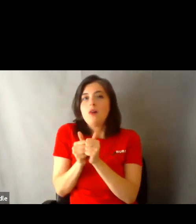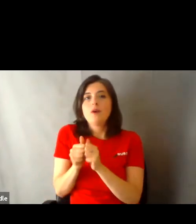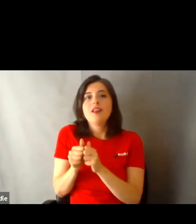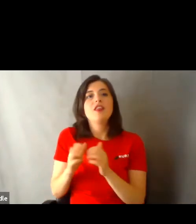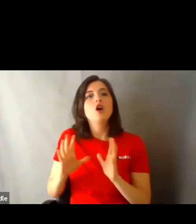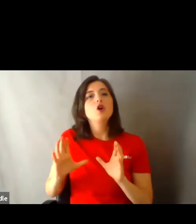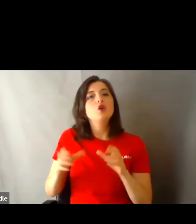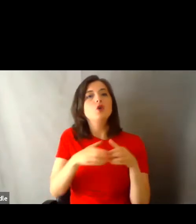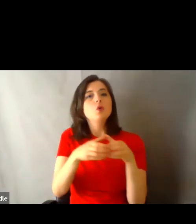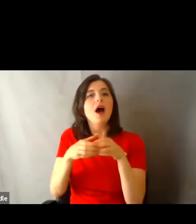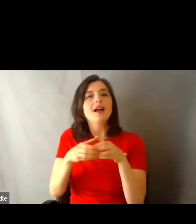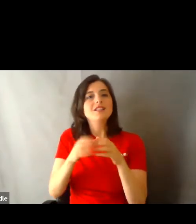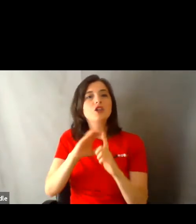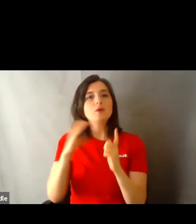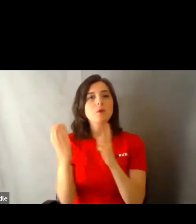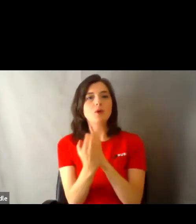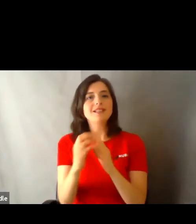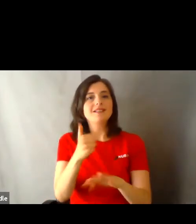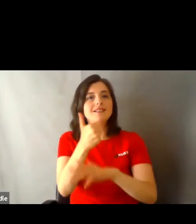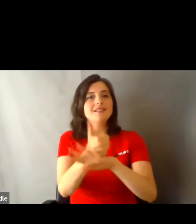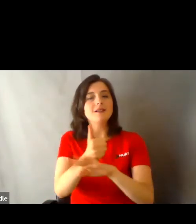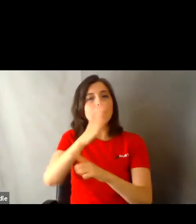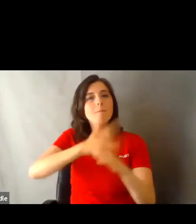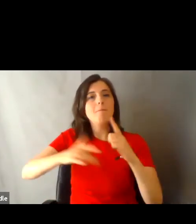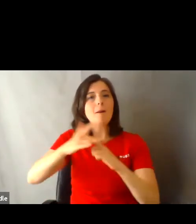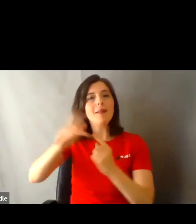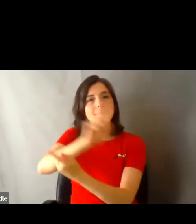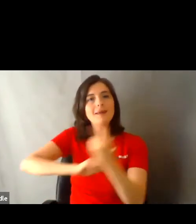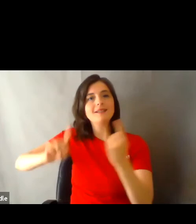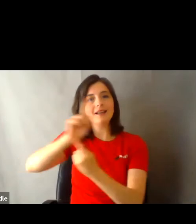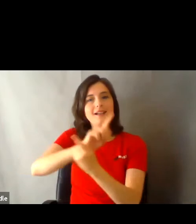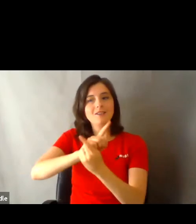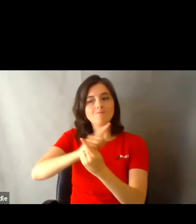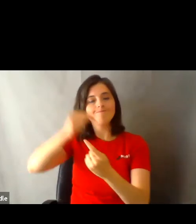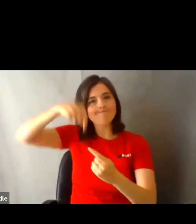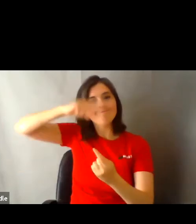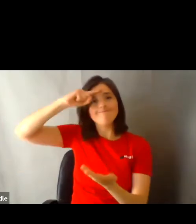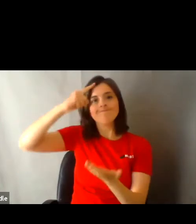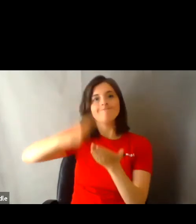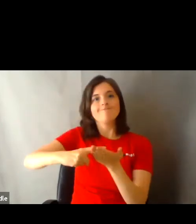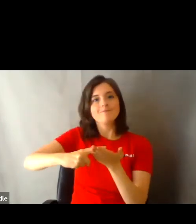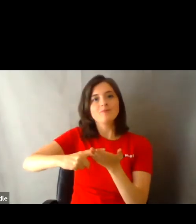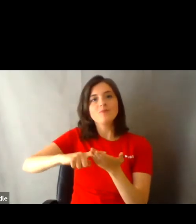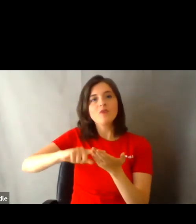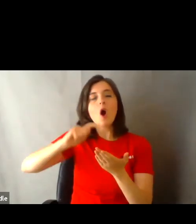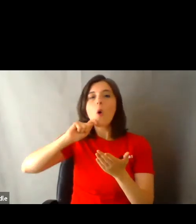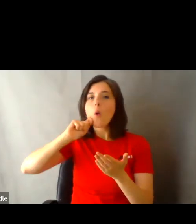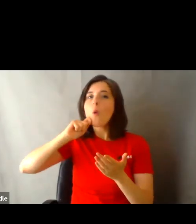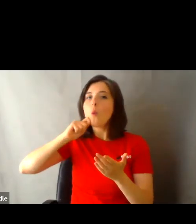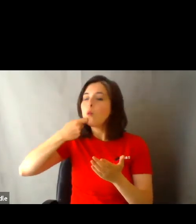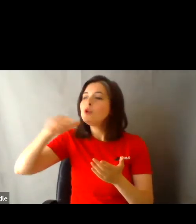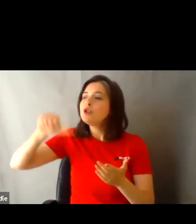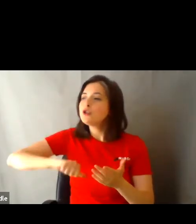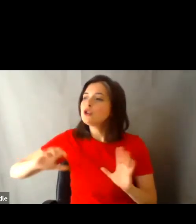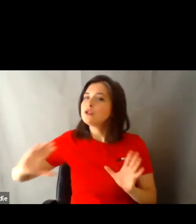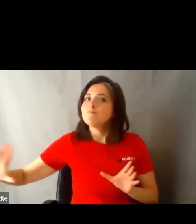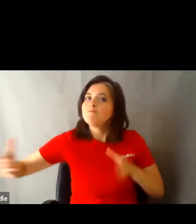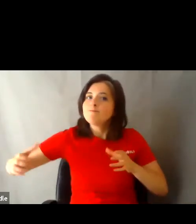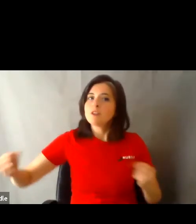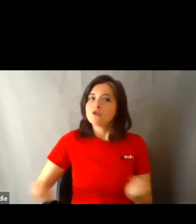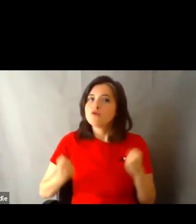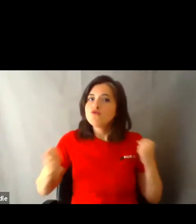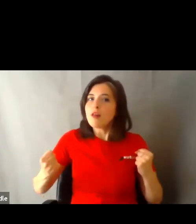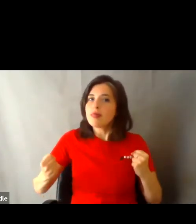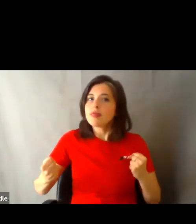and there was a public meeting. And at that time, it was decided that we were stronger together. So we